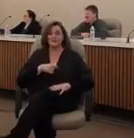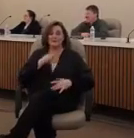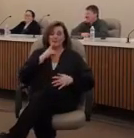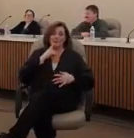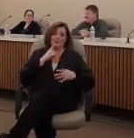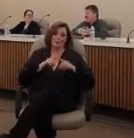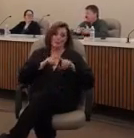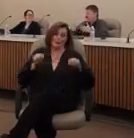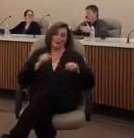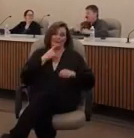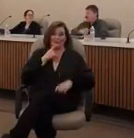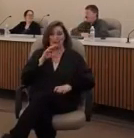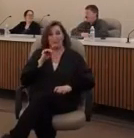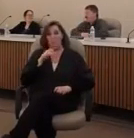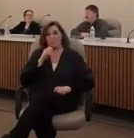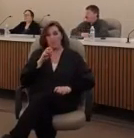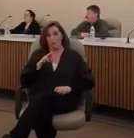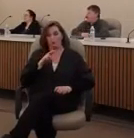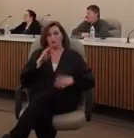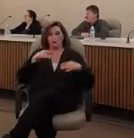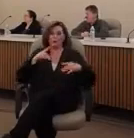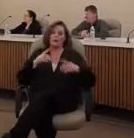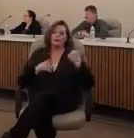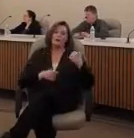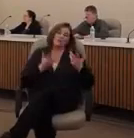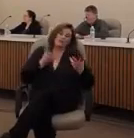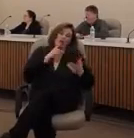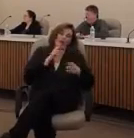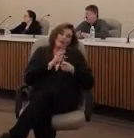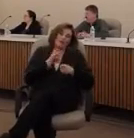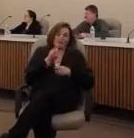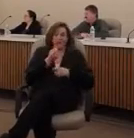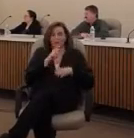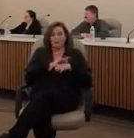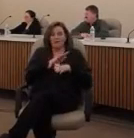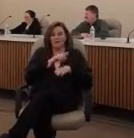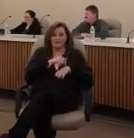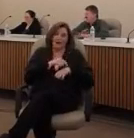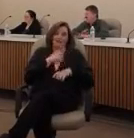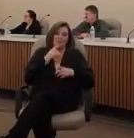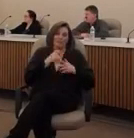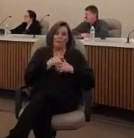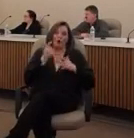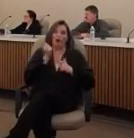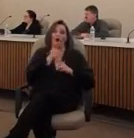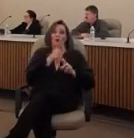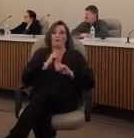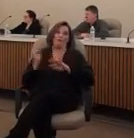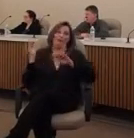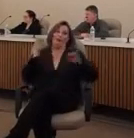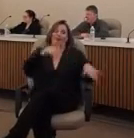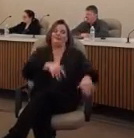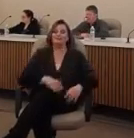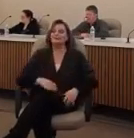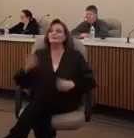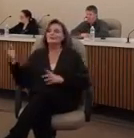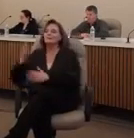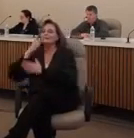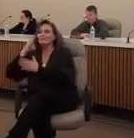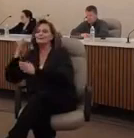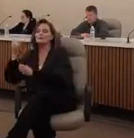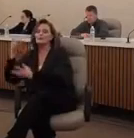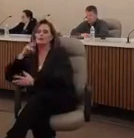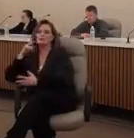but at least you have some time to get it set up Right. before the crowds come in, right? Absolutely. So, thank you. Thank you very much. Yep. Have a good evening. Good luck to you. Thank